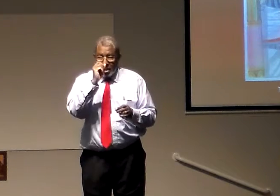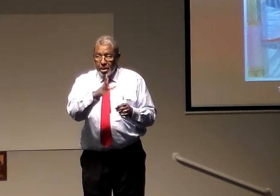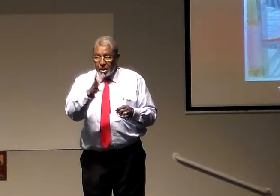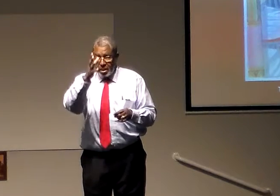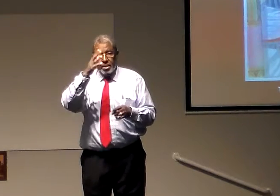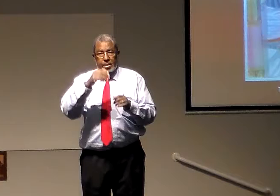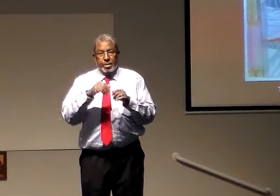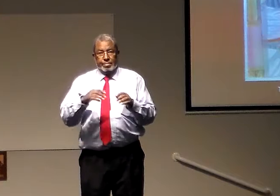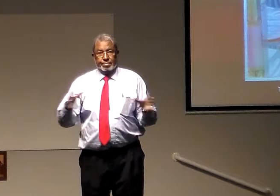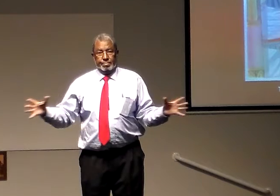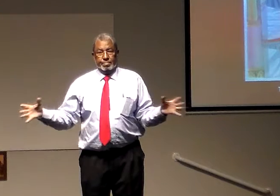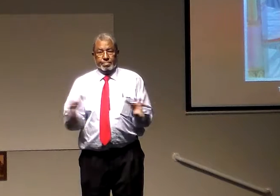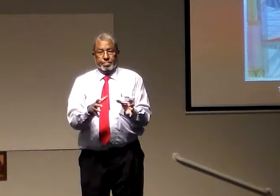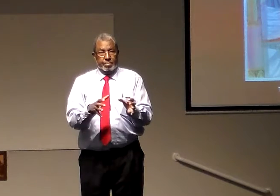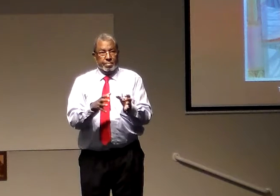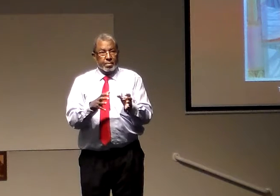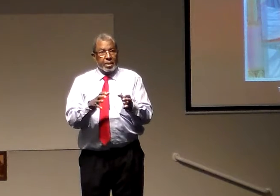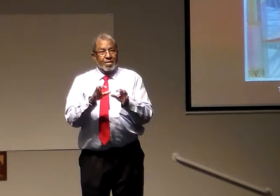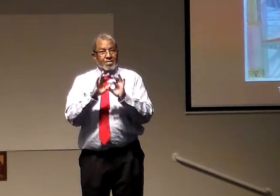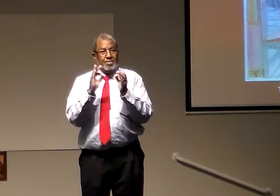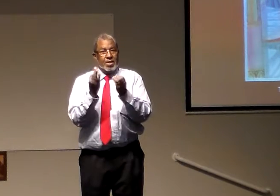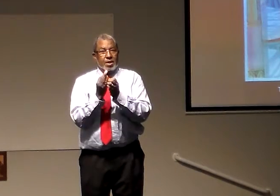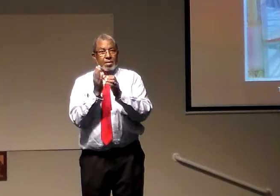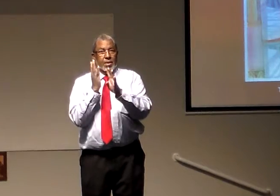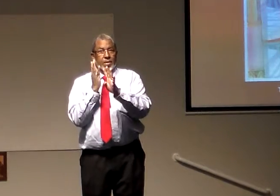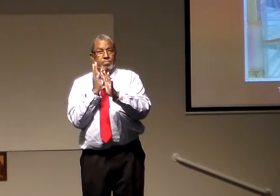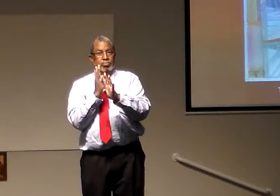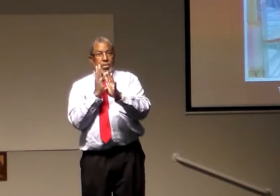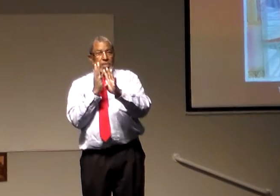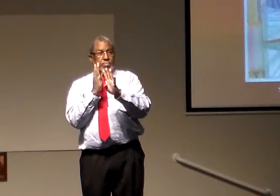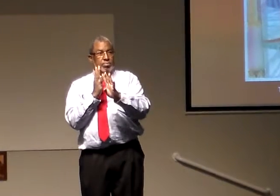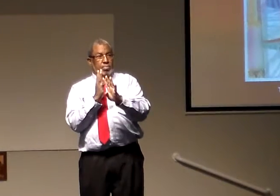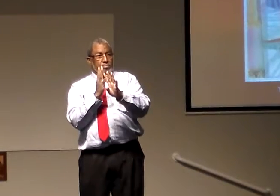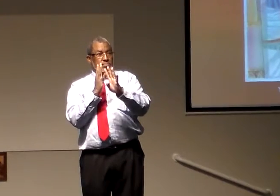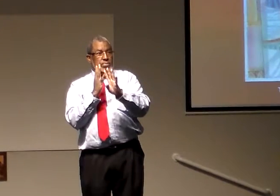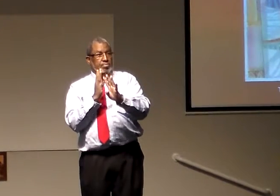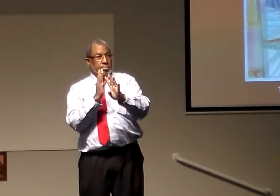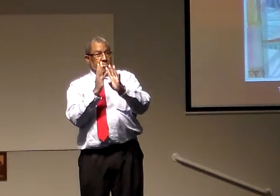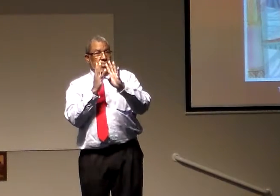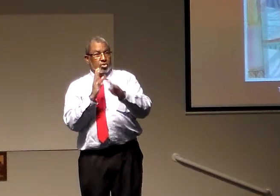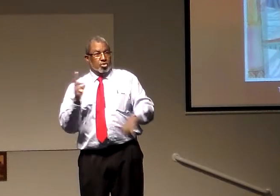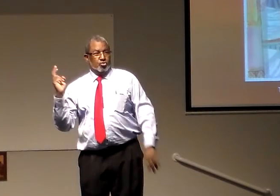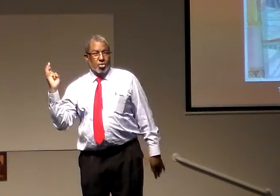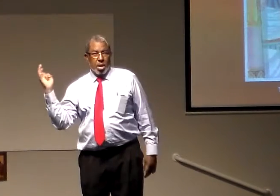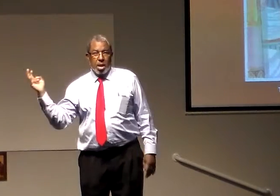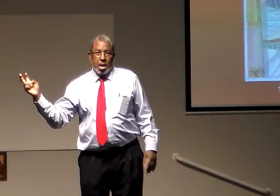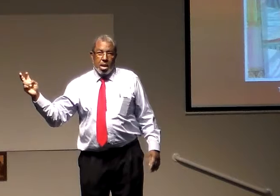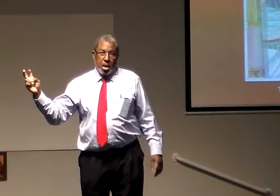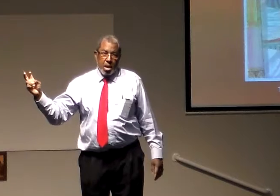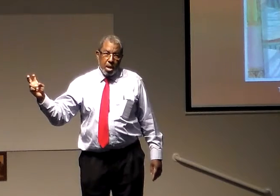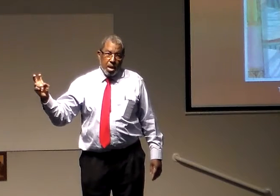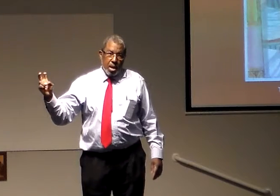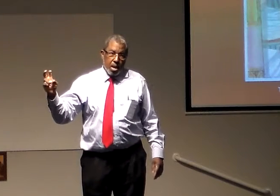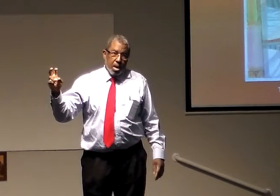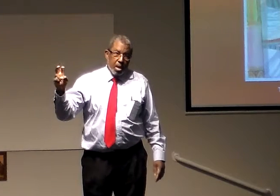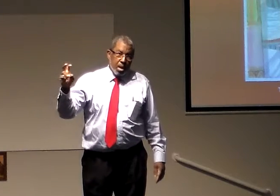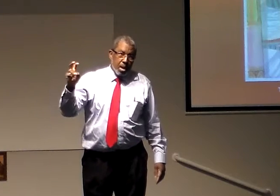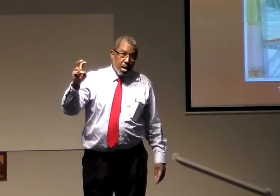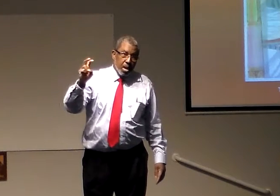Hurry it up. Okay, let's go. The family was lining up. They were going and travel